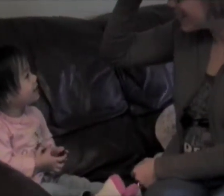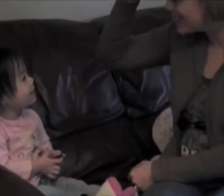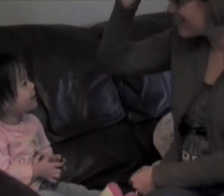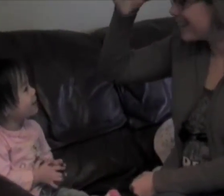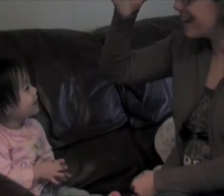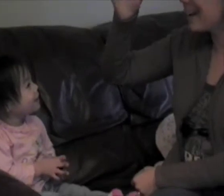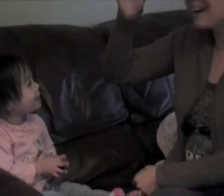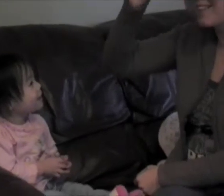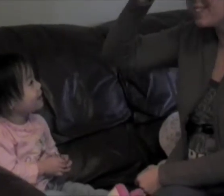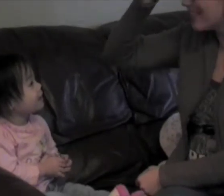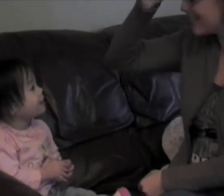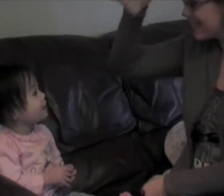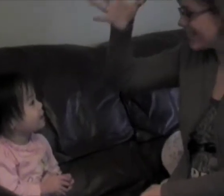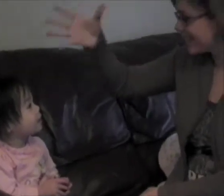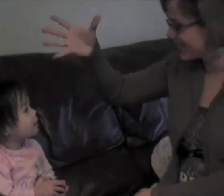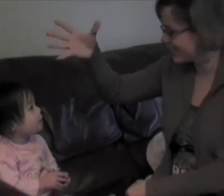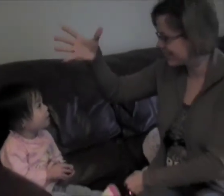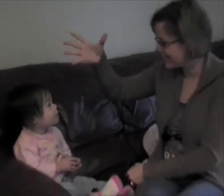Daddy? Yeah. What's this?